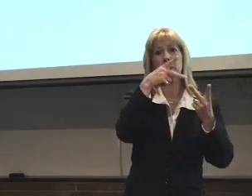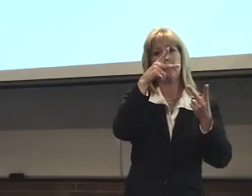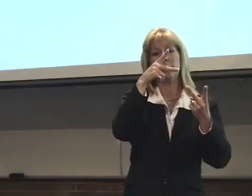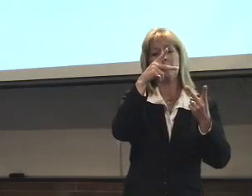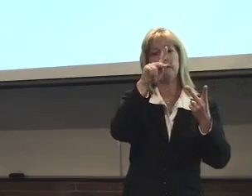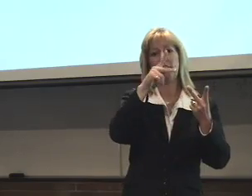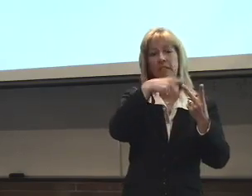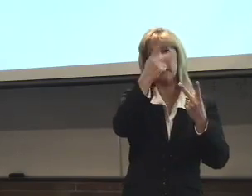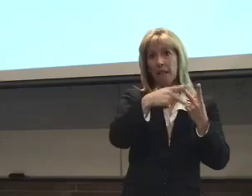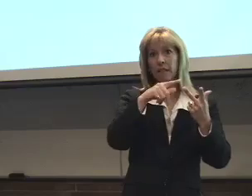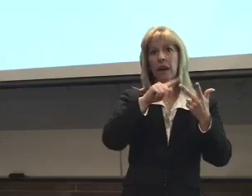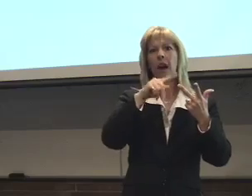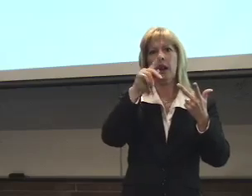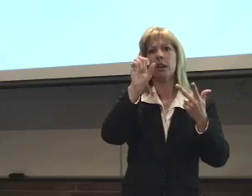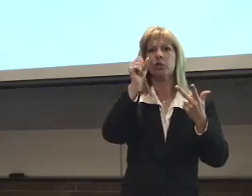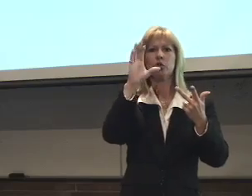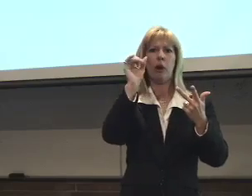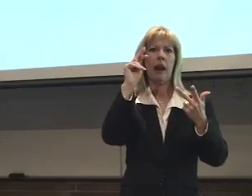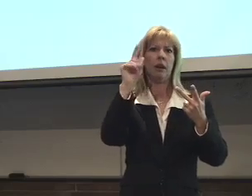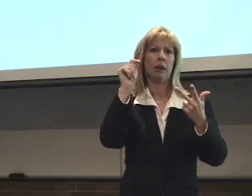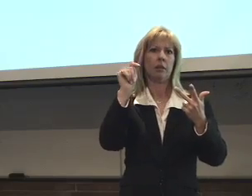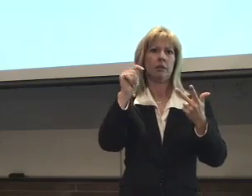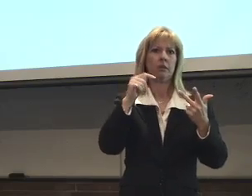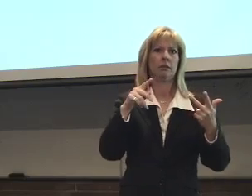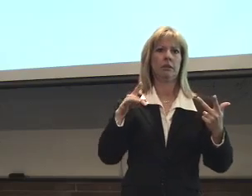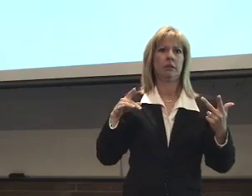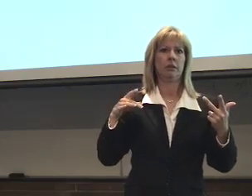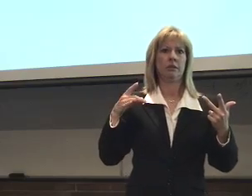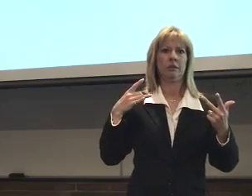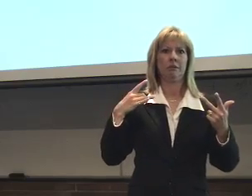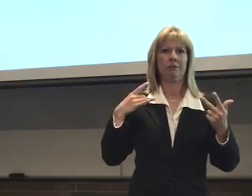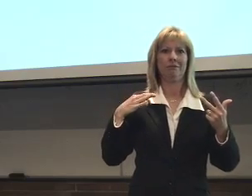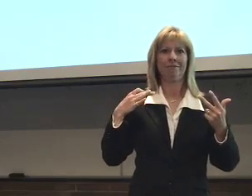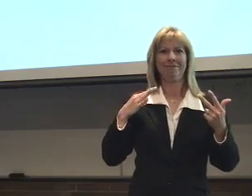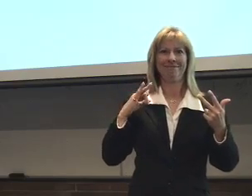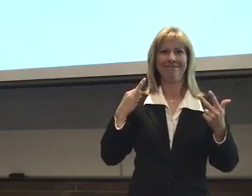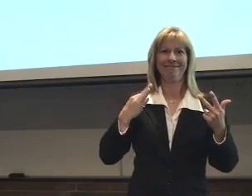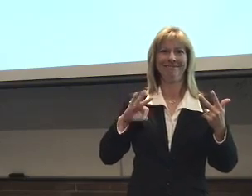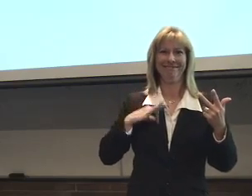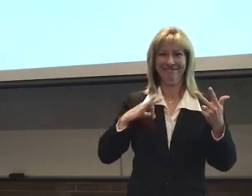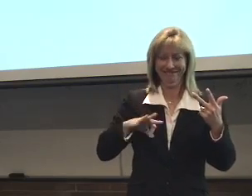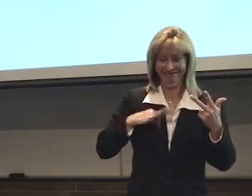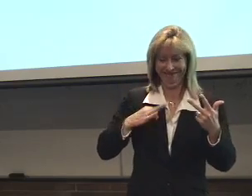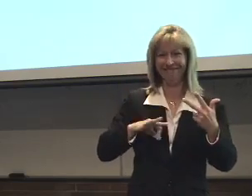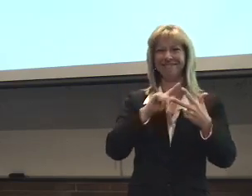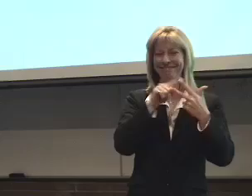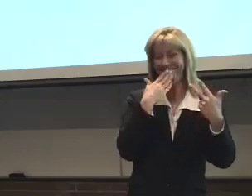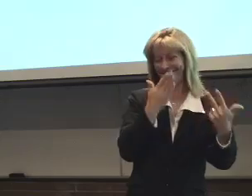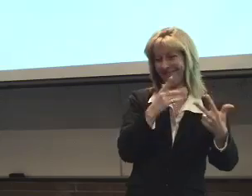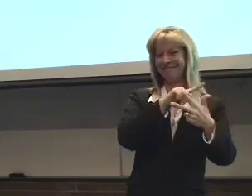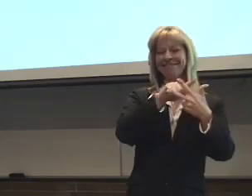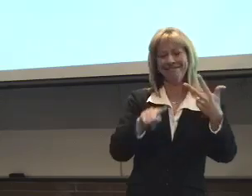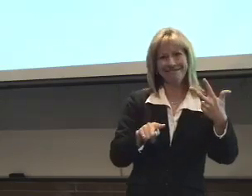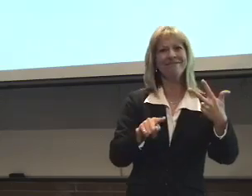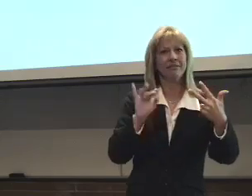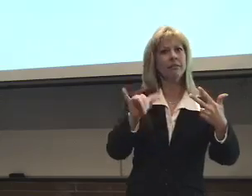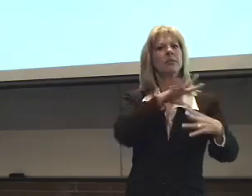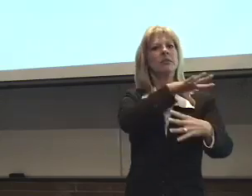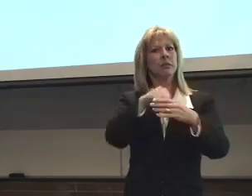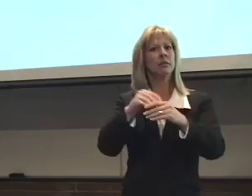And old, back to the Civil War time old. They had started as an oral program like most